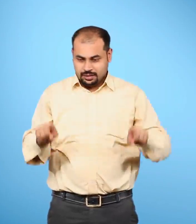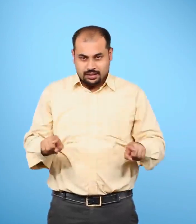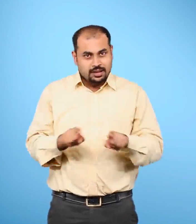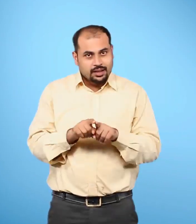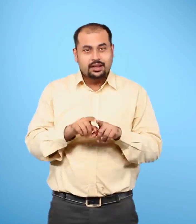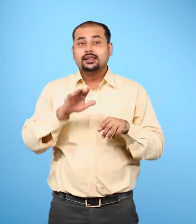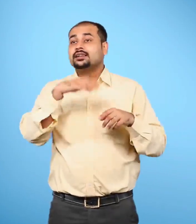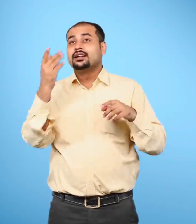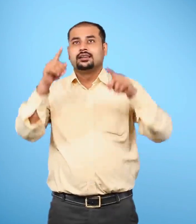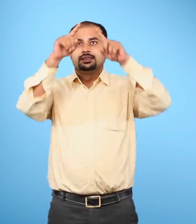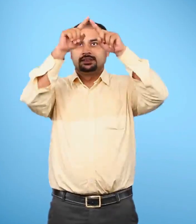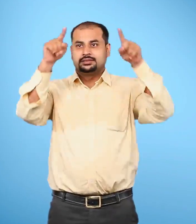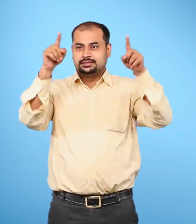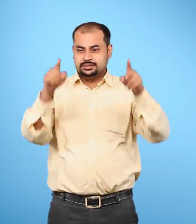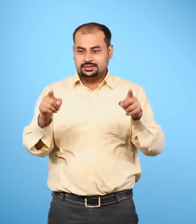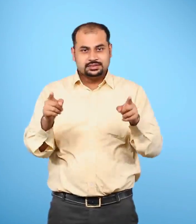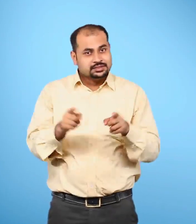rectangles, hexagons,